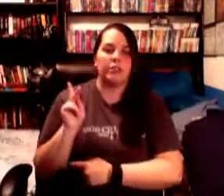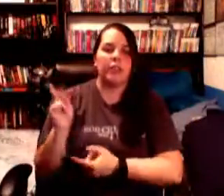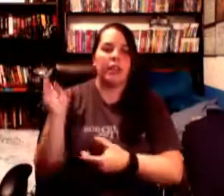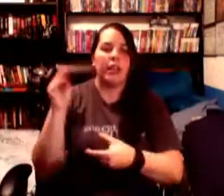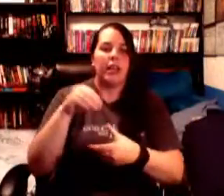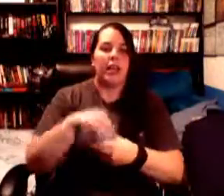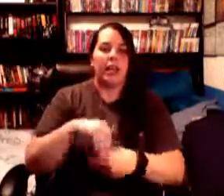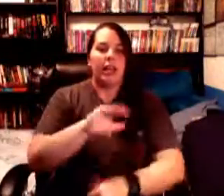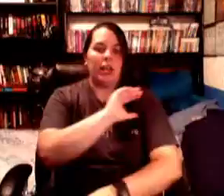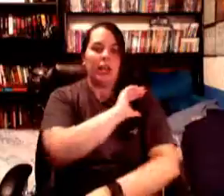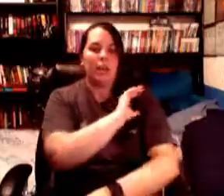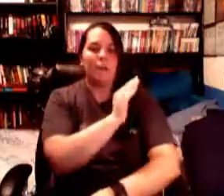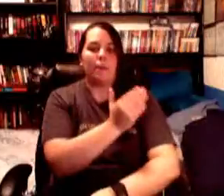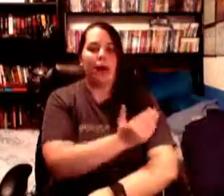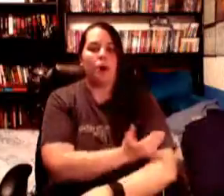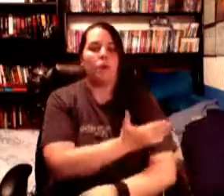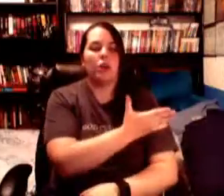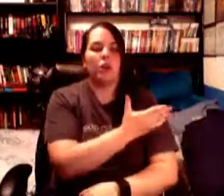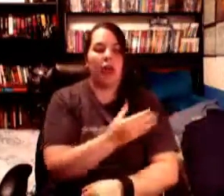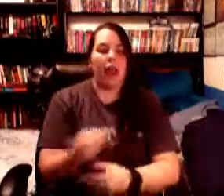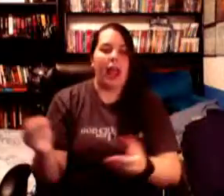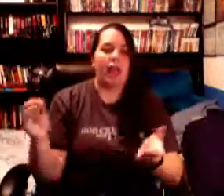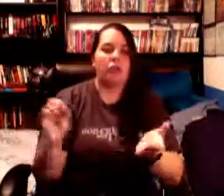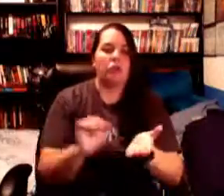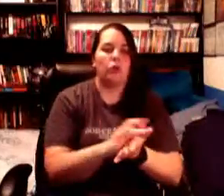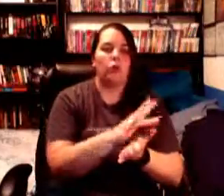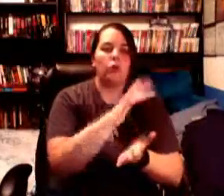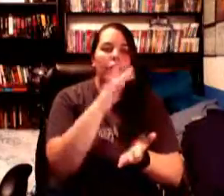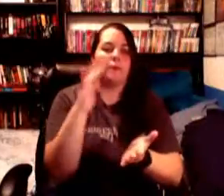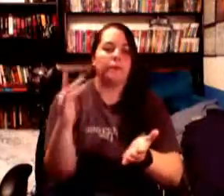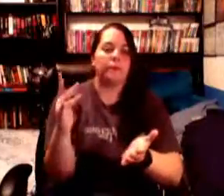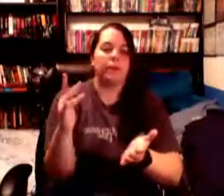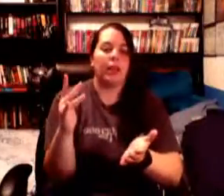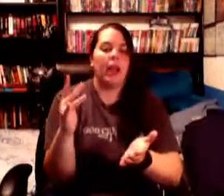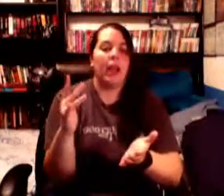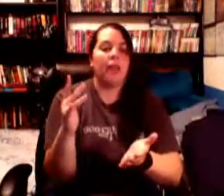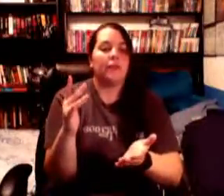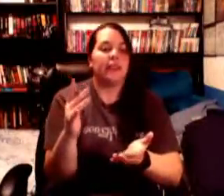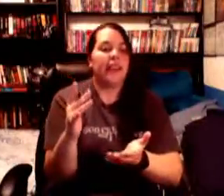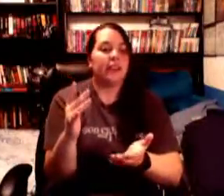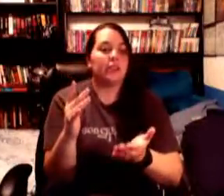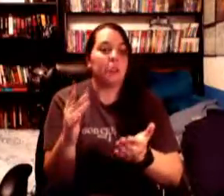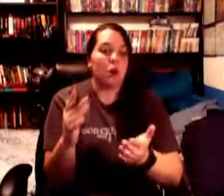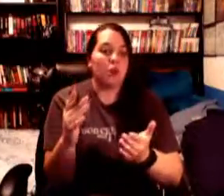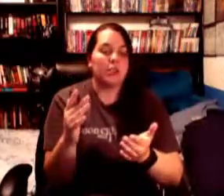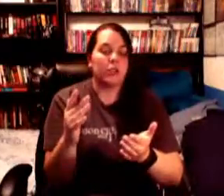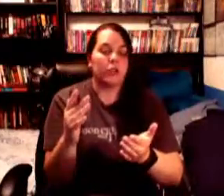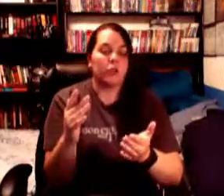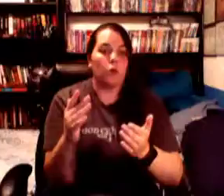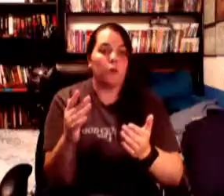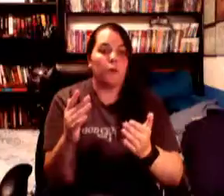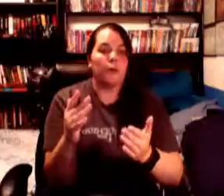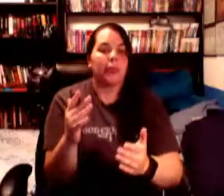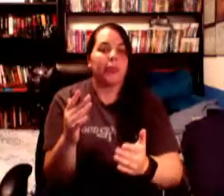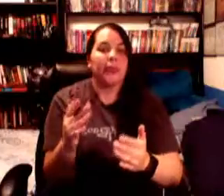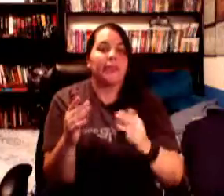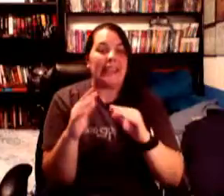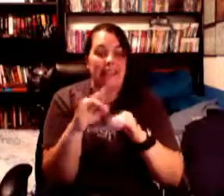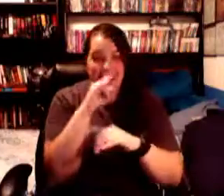returns in power and glory. Then the next part of the chorus, the